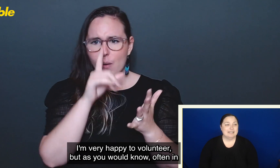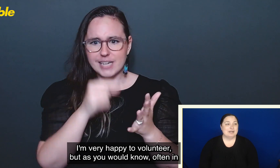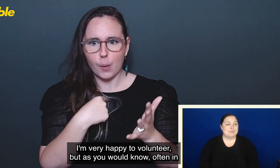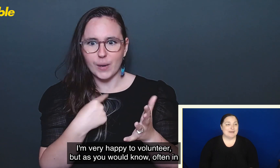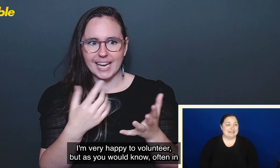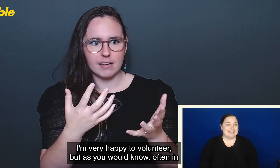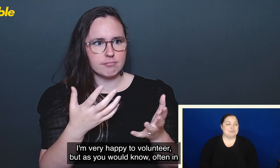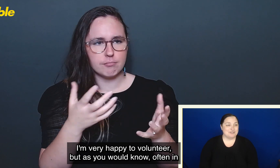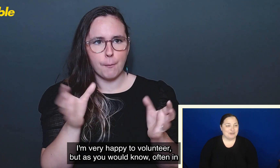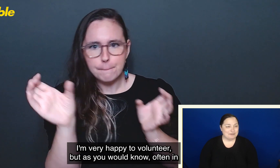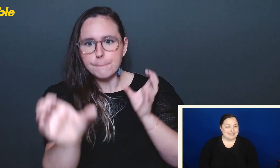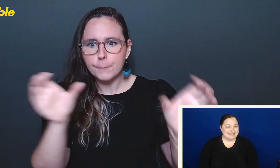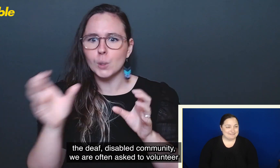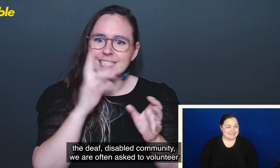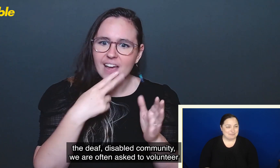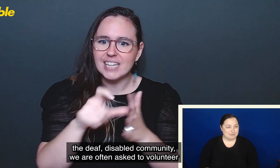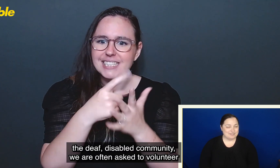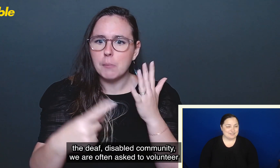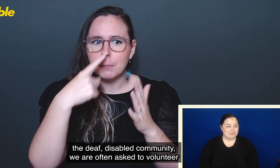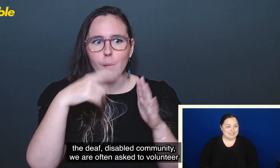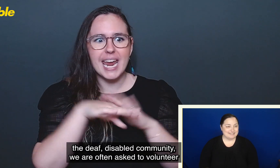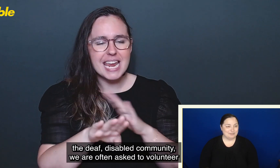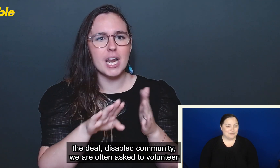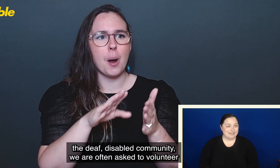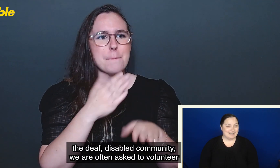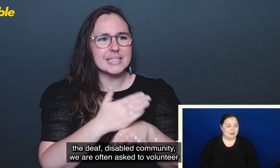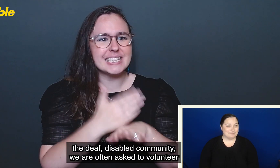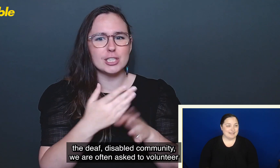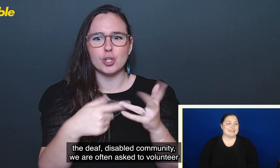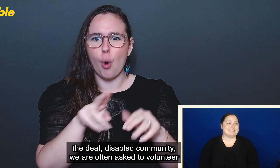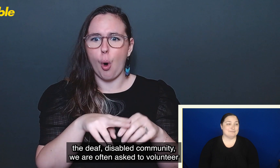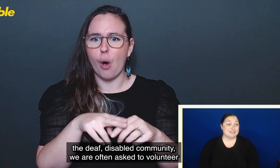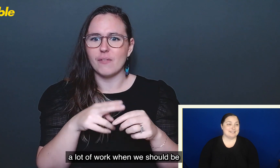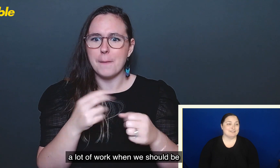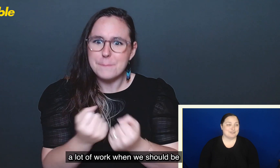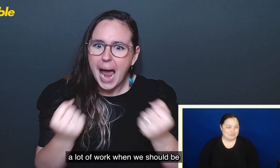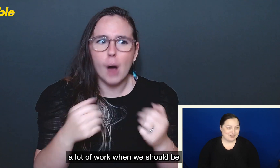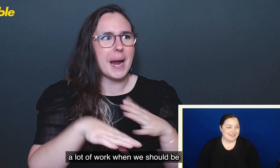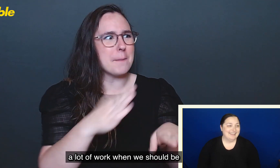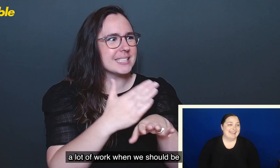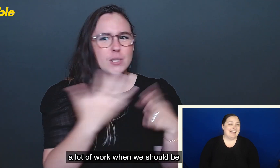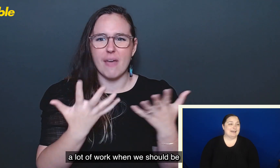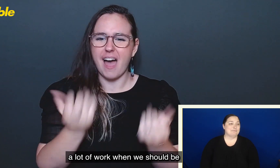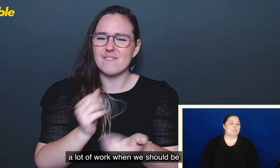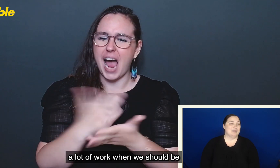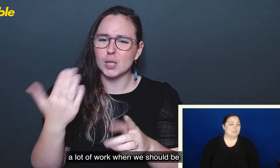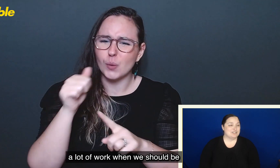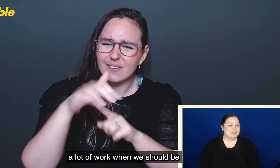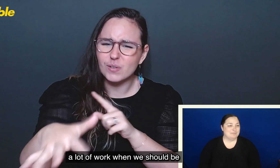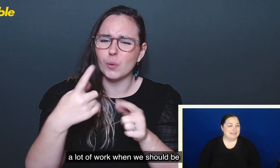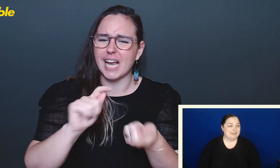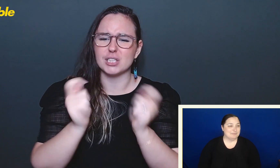volunteer, but as you would know, often in the deaf and disabled community, we are often asked to volunteer a lot of work when